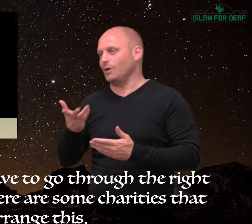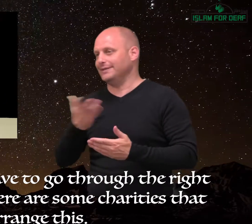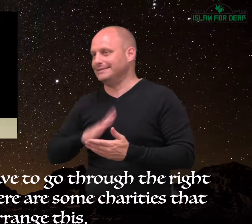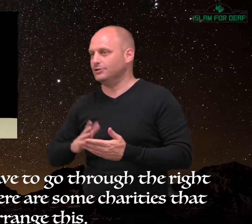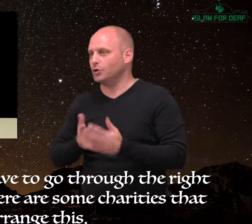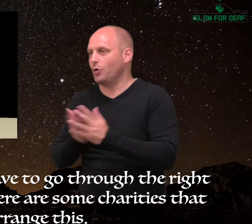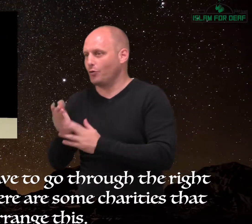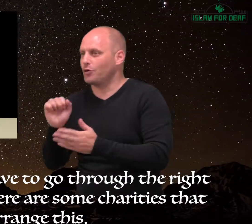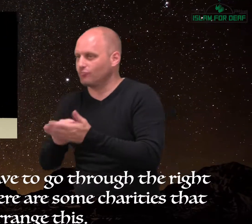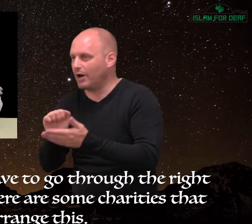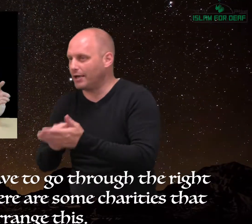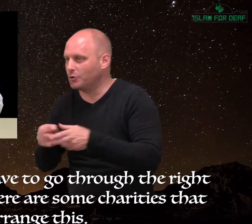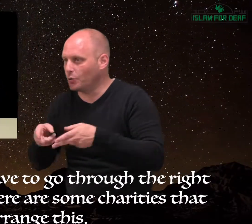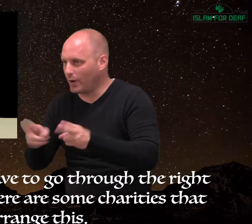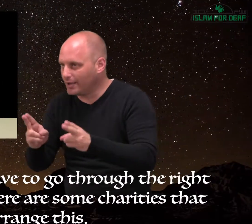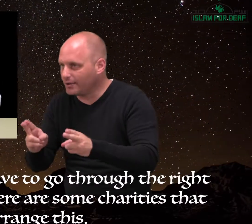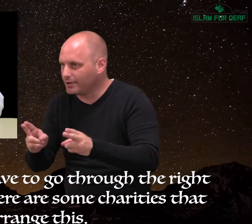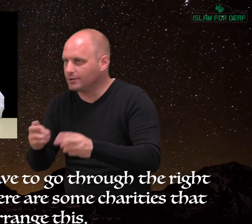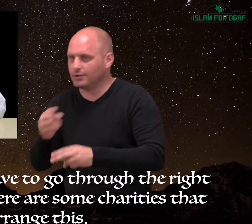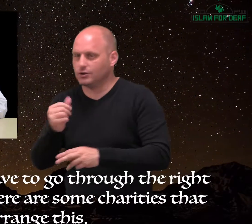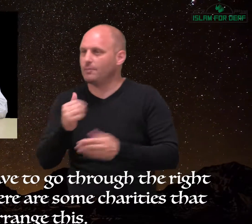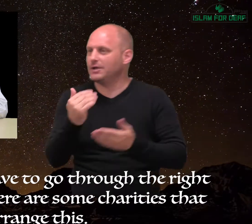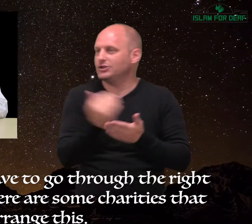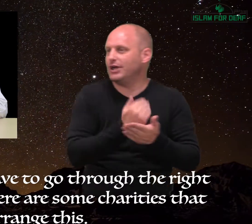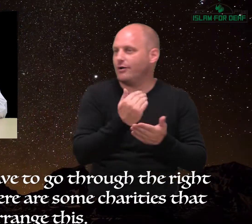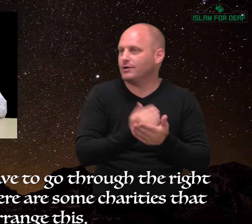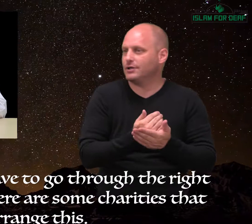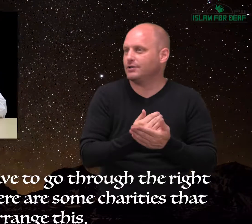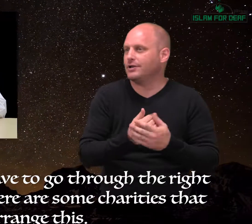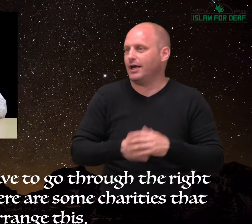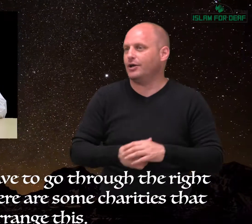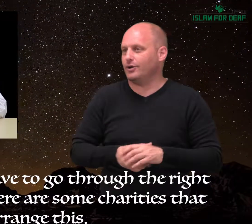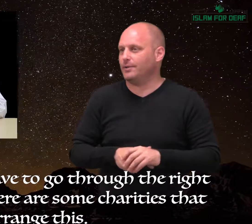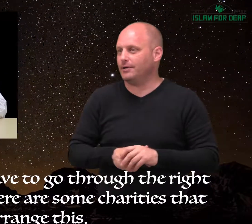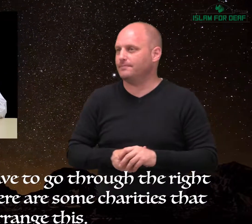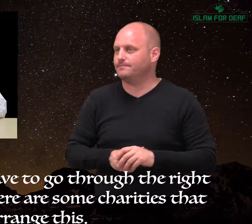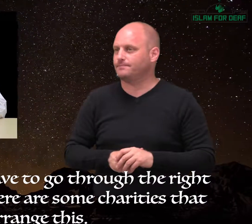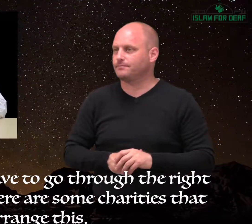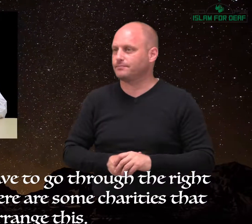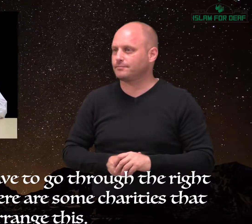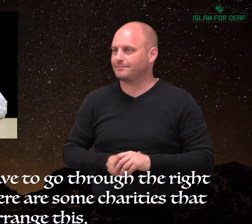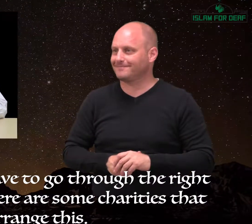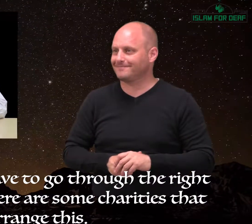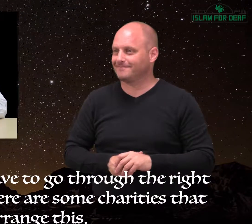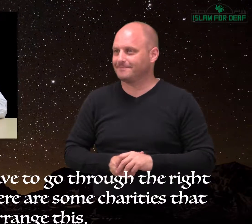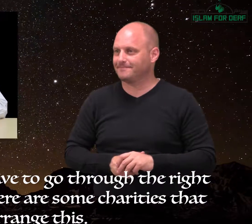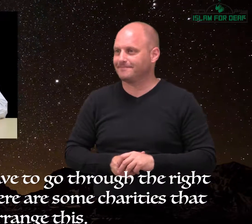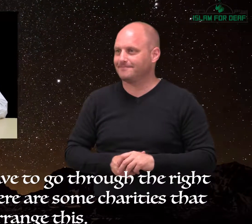go through the right channel. There are some charities who arrange this. Yeah, yeah.